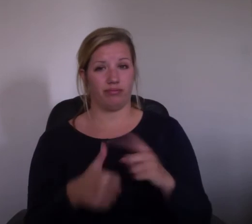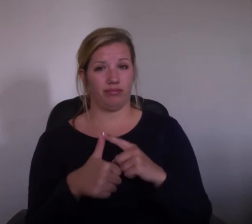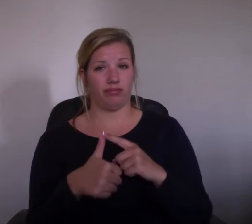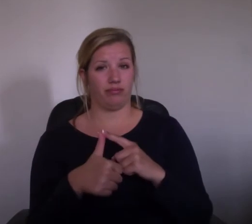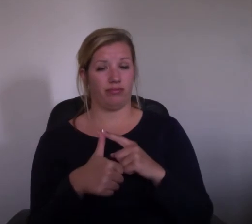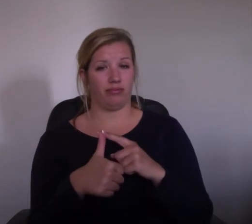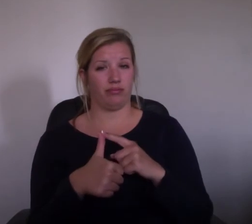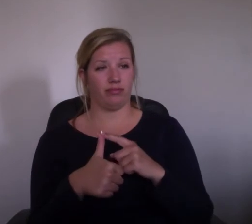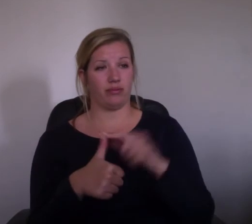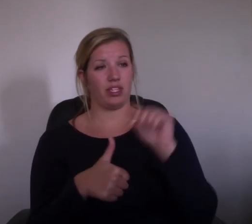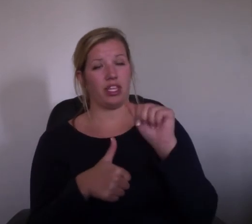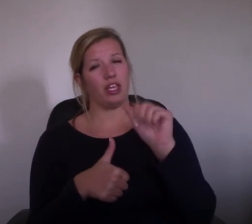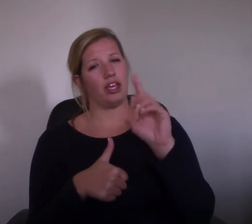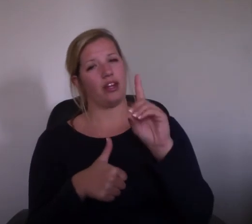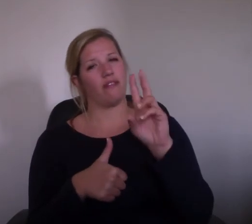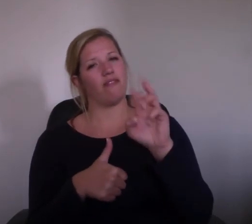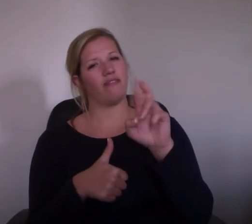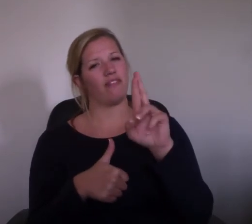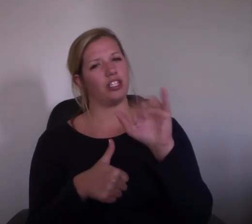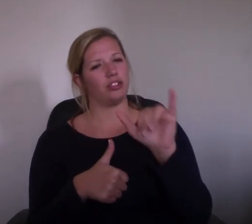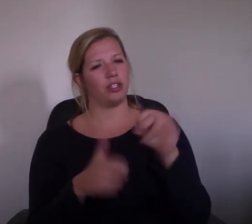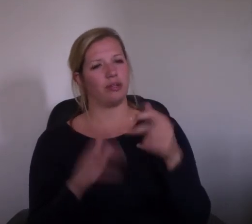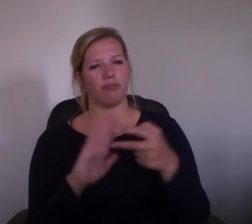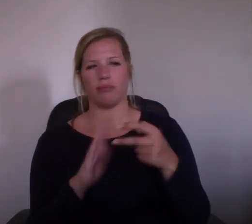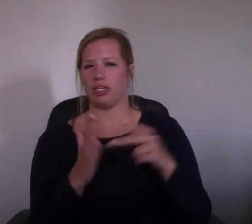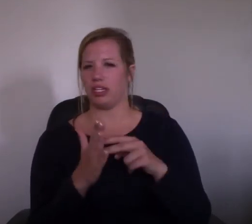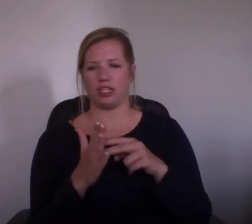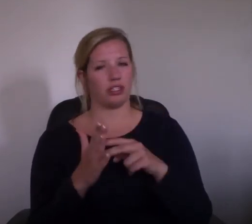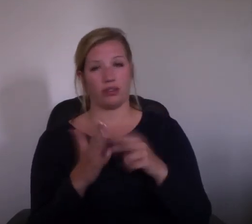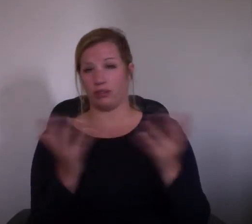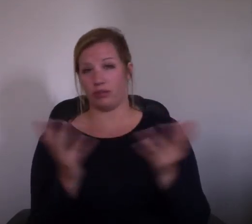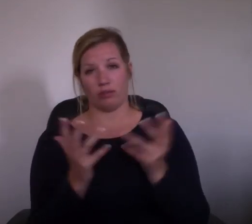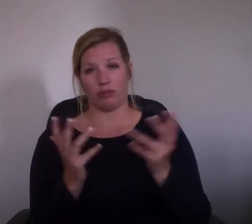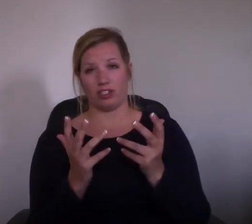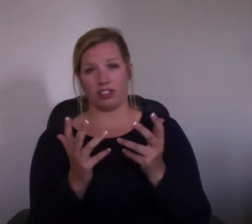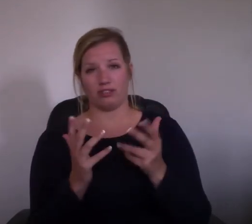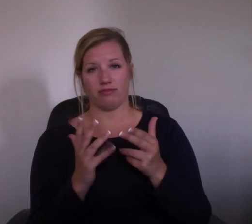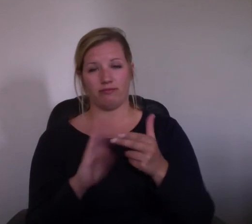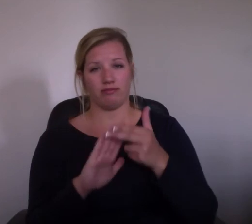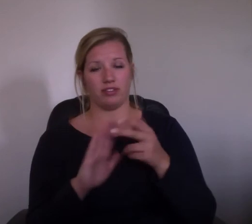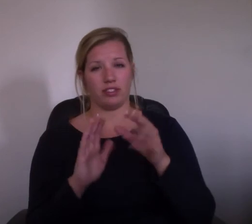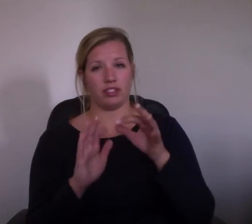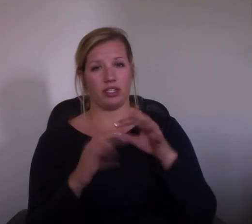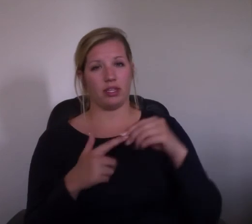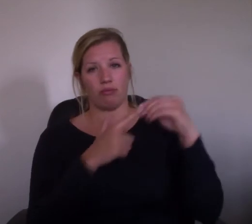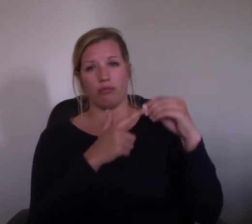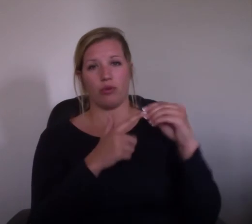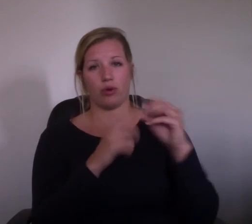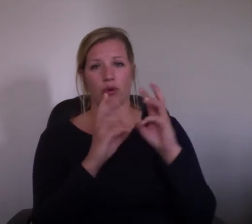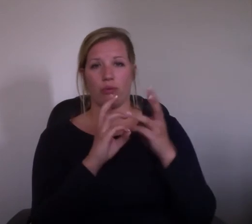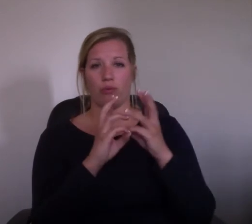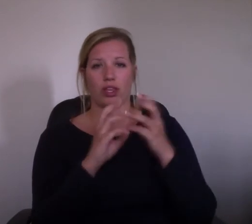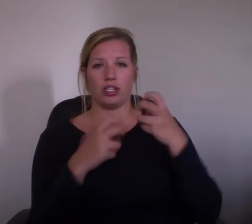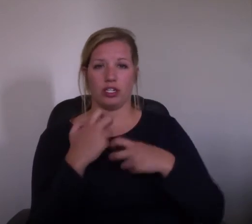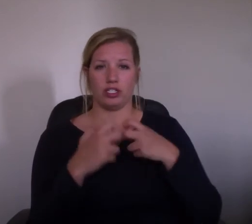You'll hear the term advisory. Advisory highlights special weather conditions that are less serious than a warning. They are